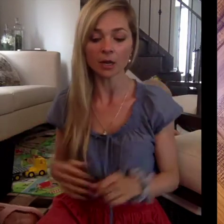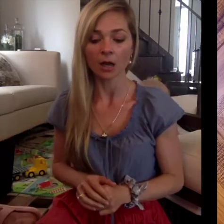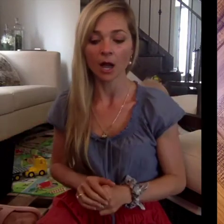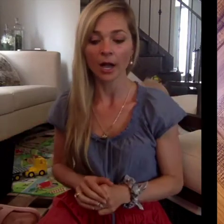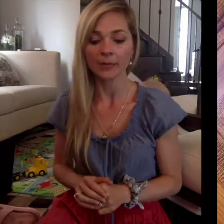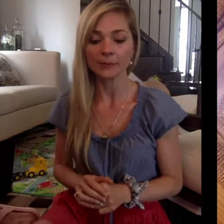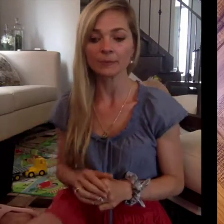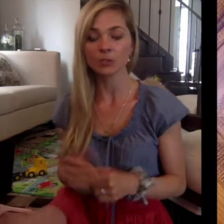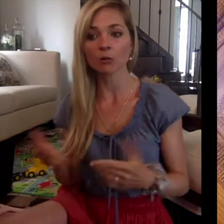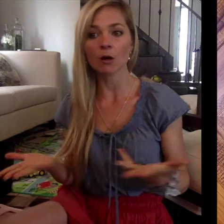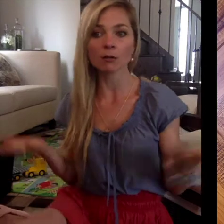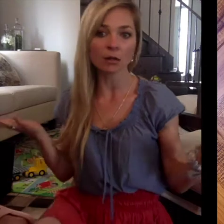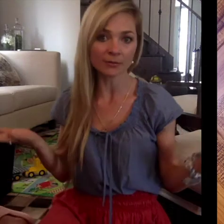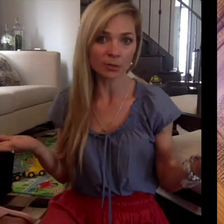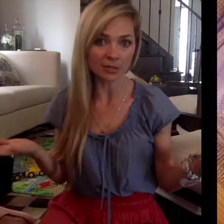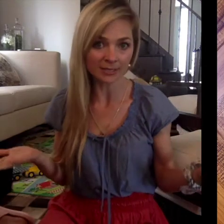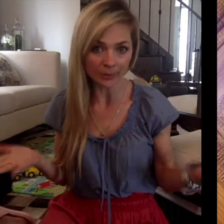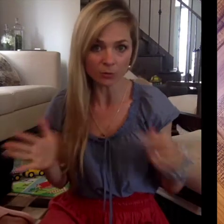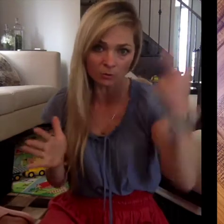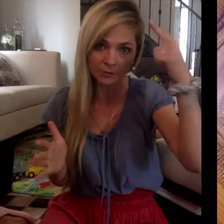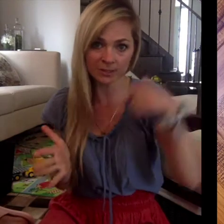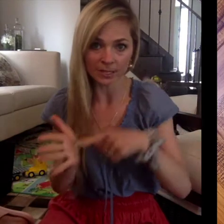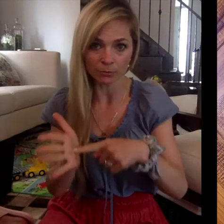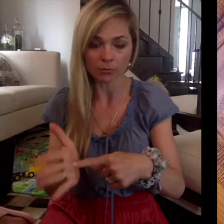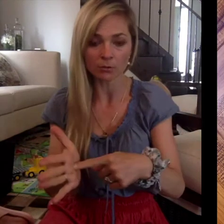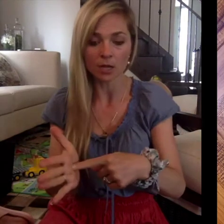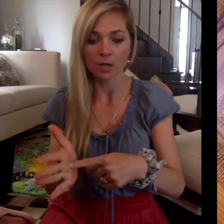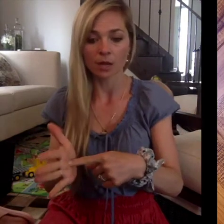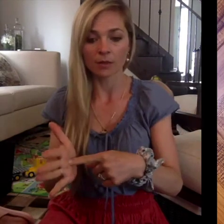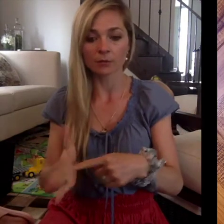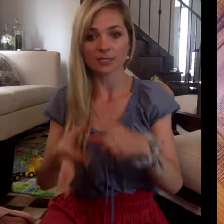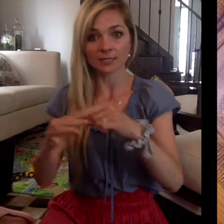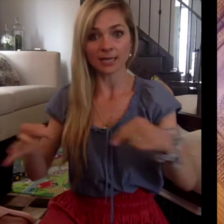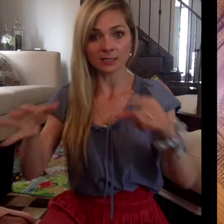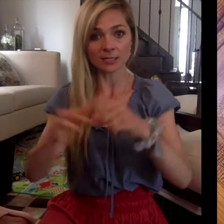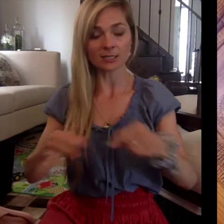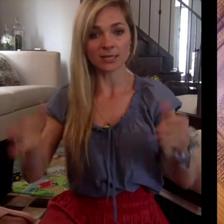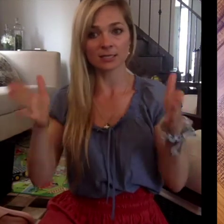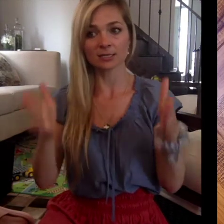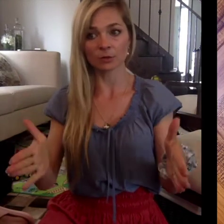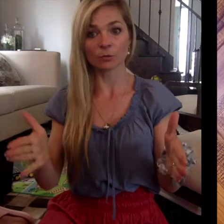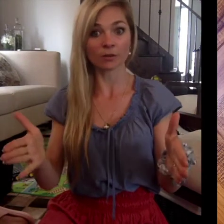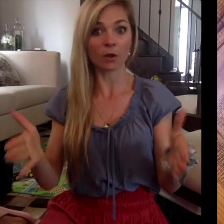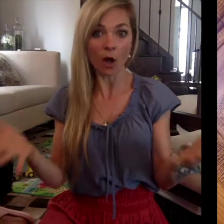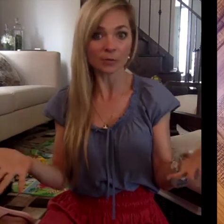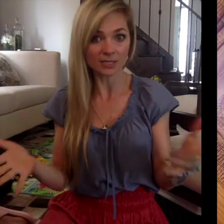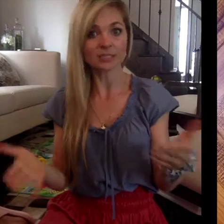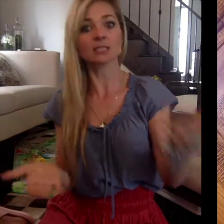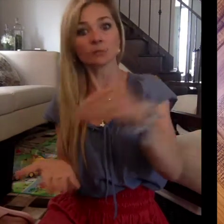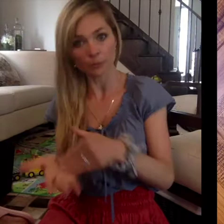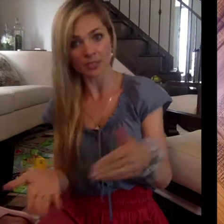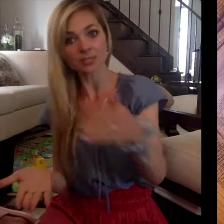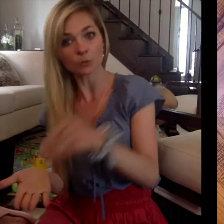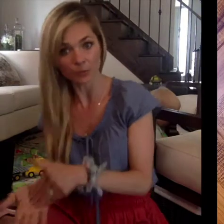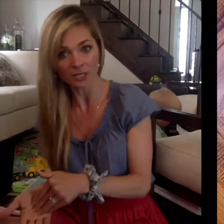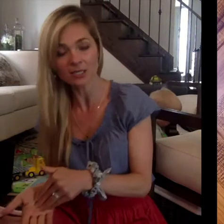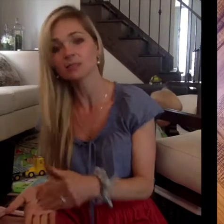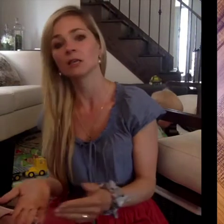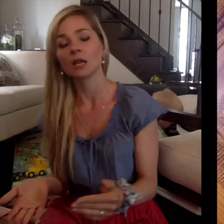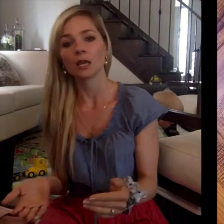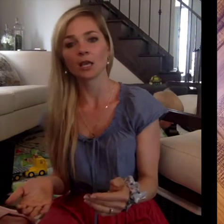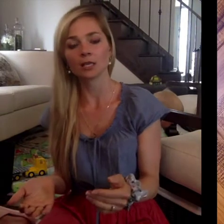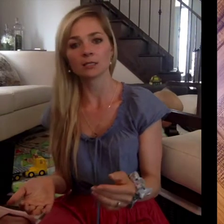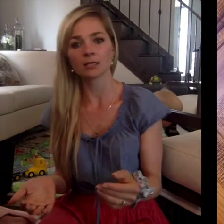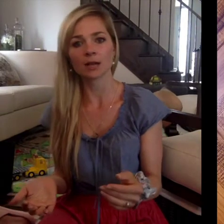dictionary. So I'll give you an example. For example, there was a sentence that's one of the common sentences. It